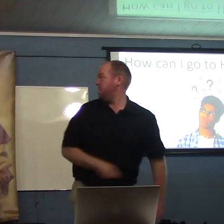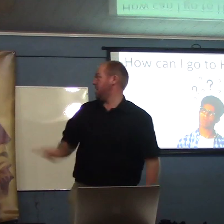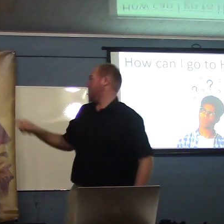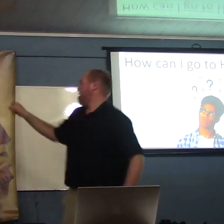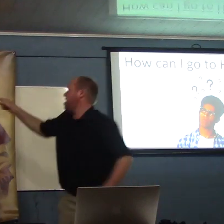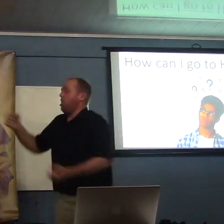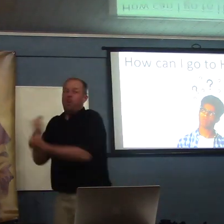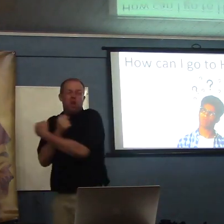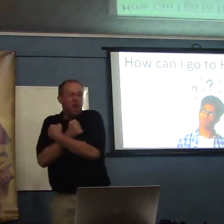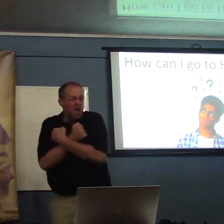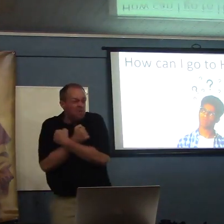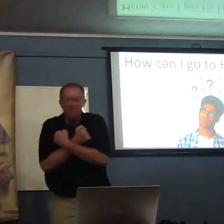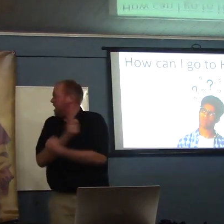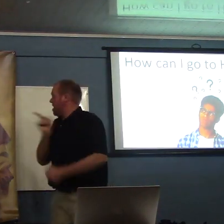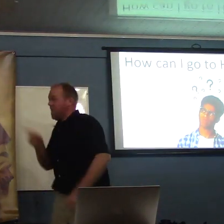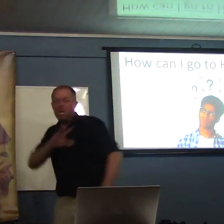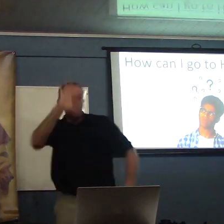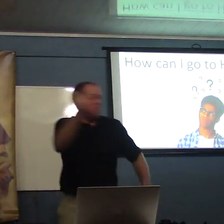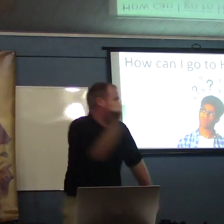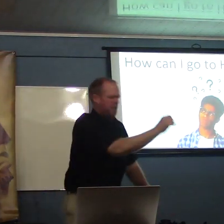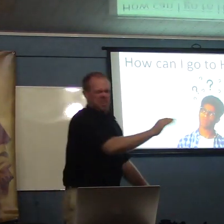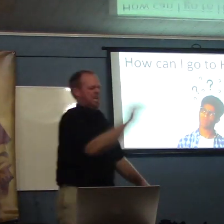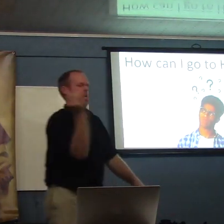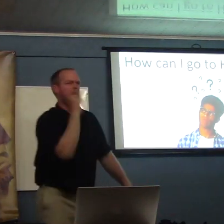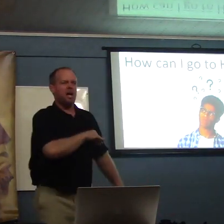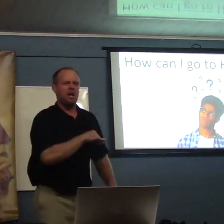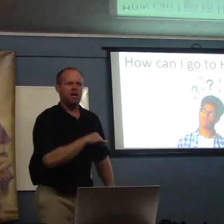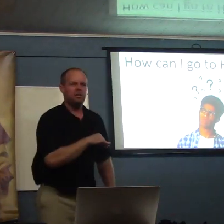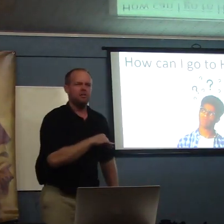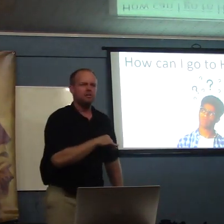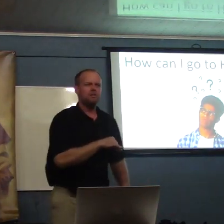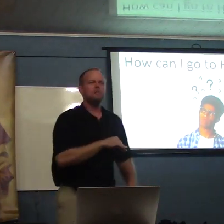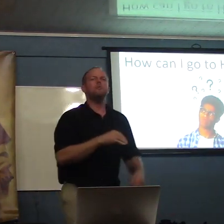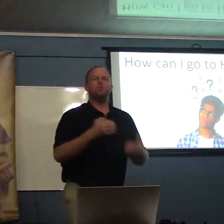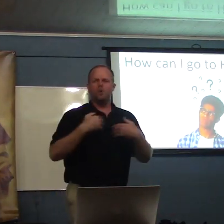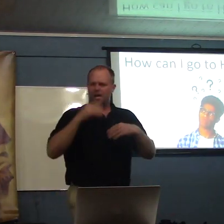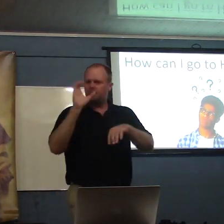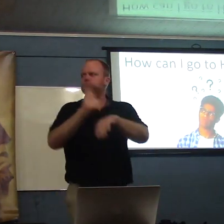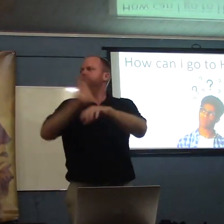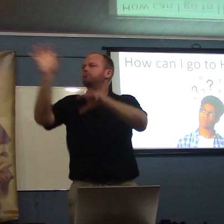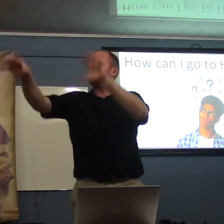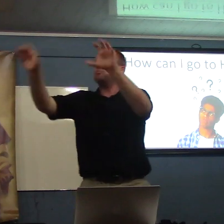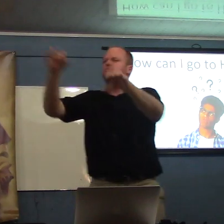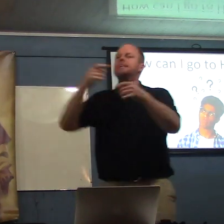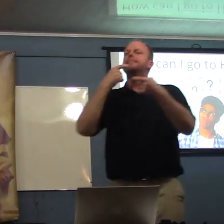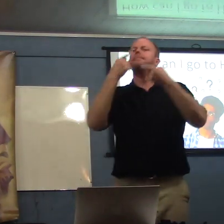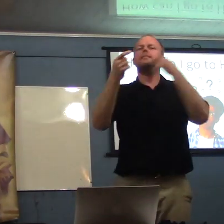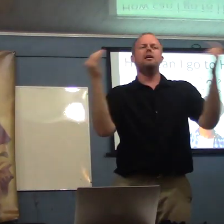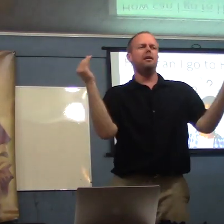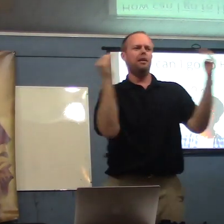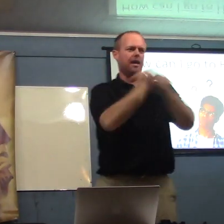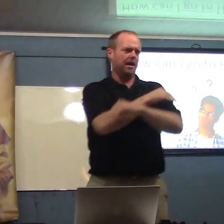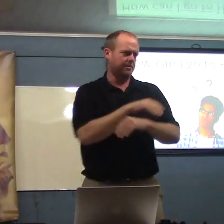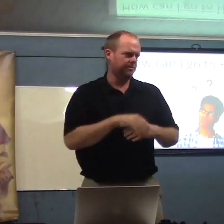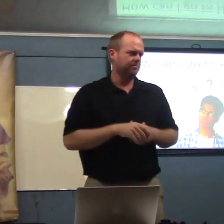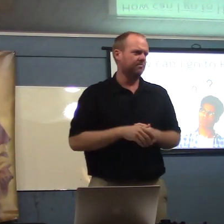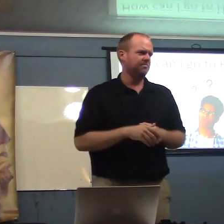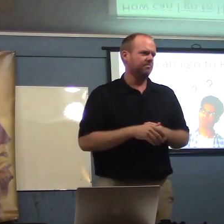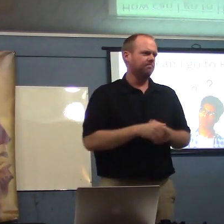hell. Jesus' love could never get anyone to hell. That is a lie. There is churches out there that say that, but that is